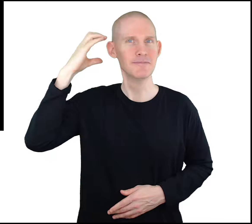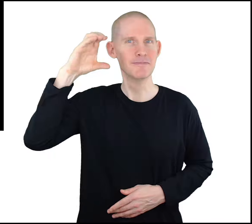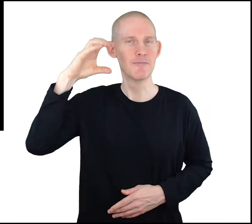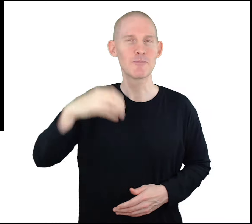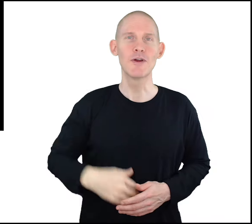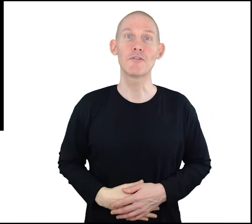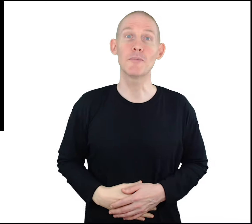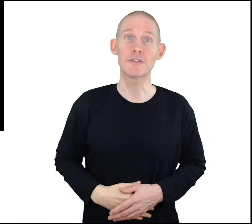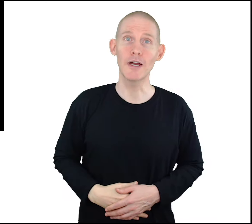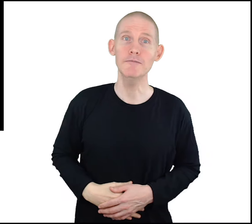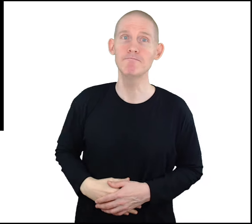From the side.